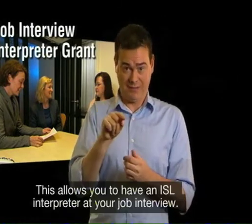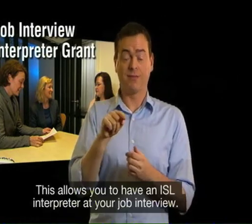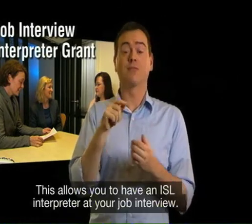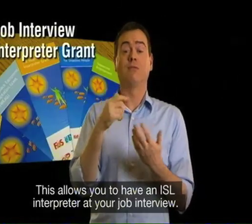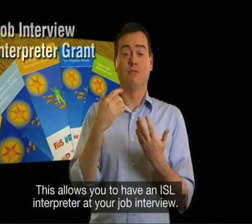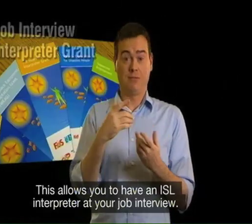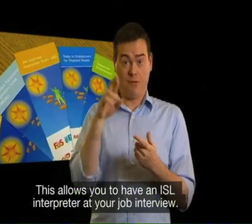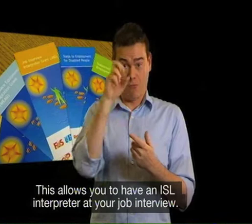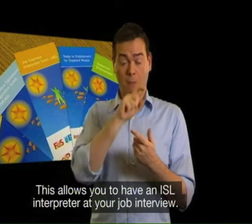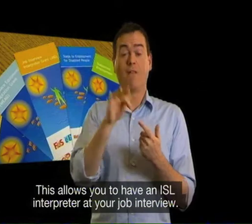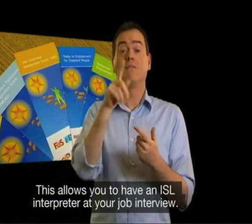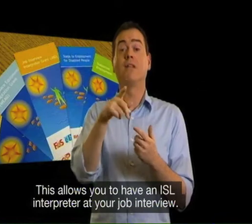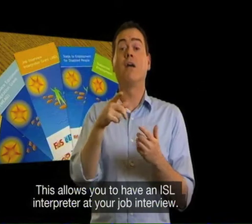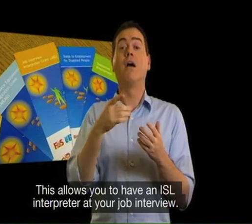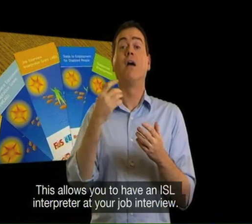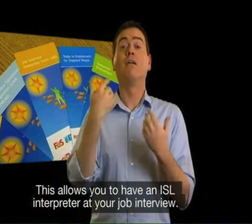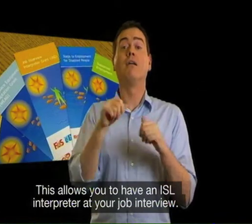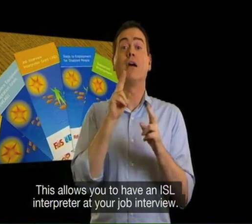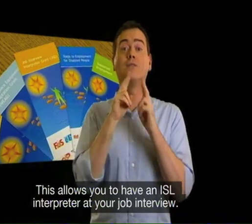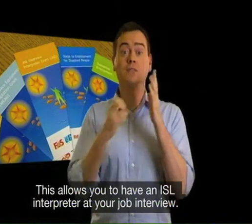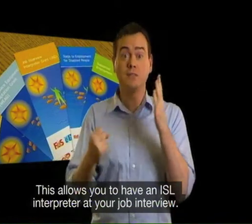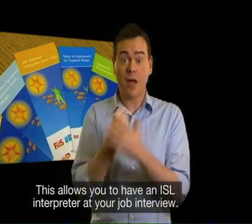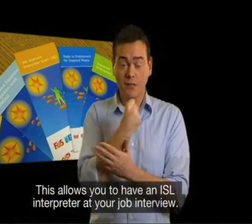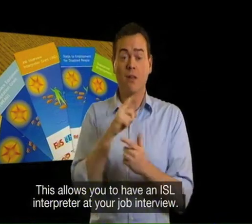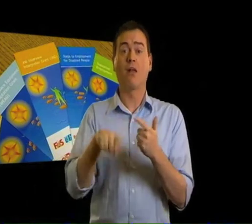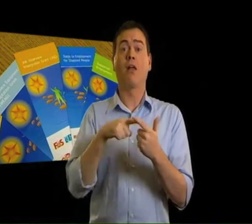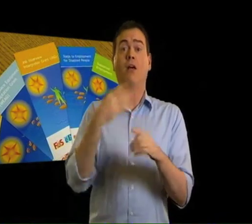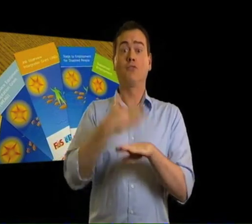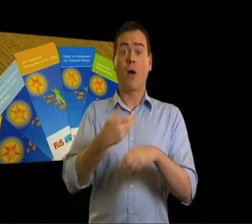This allows you to have an ISL interpreter at your job interview.